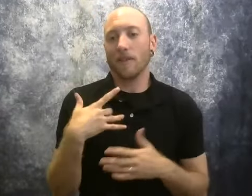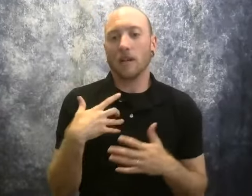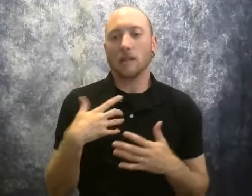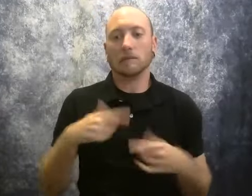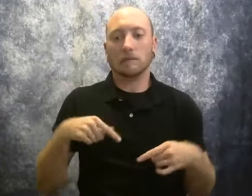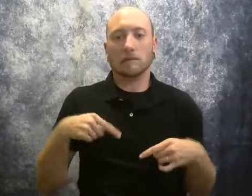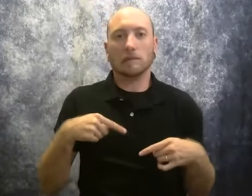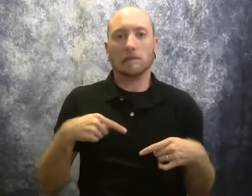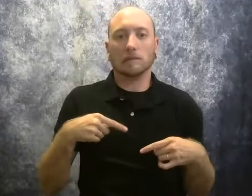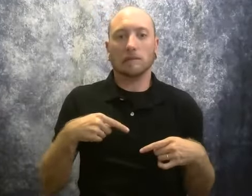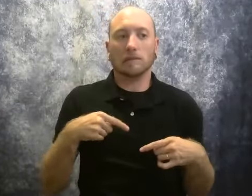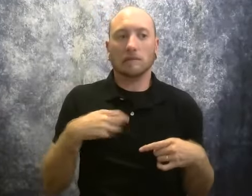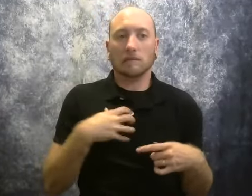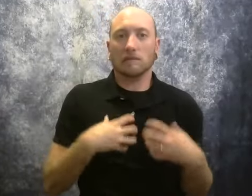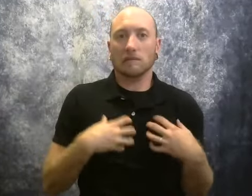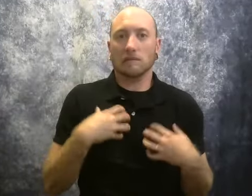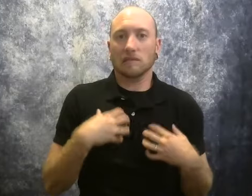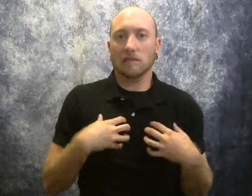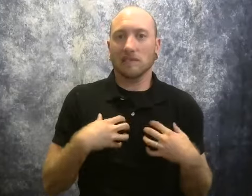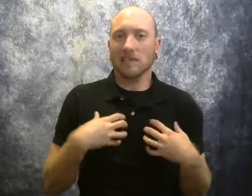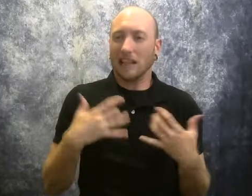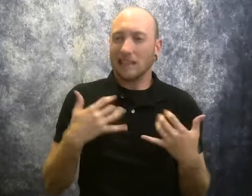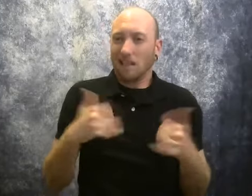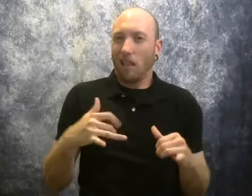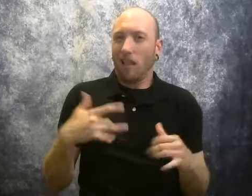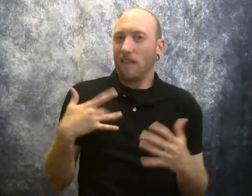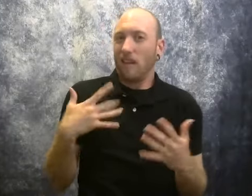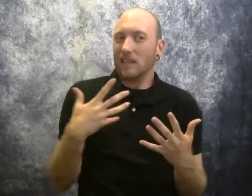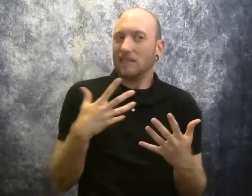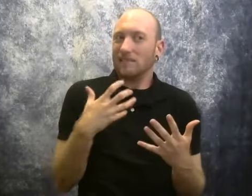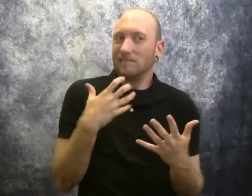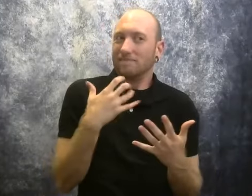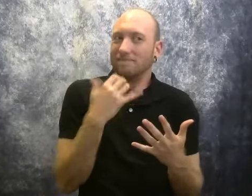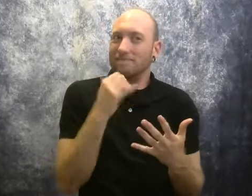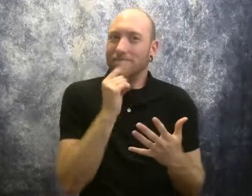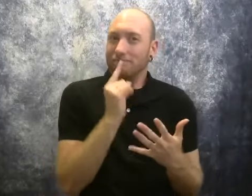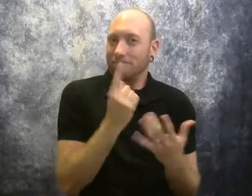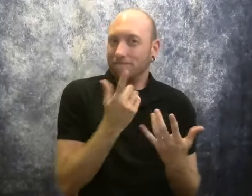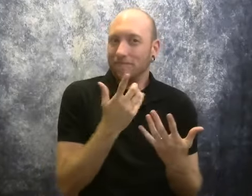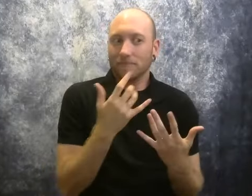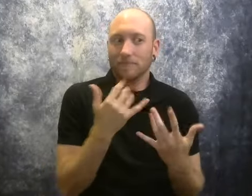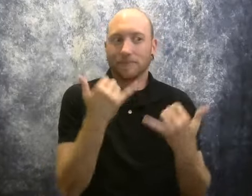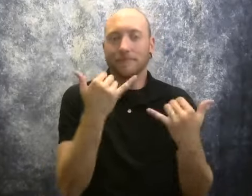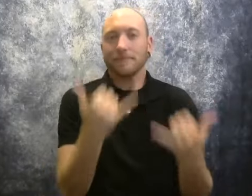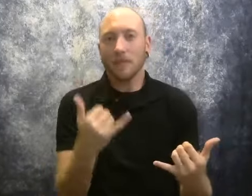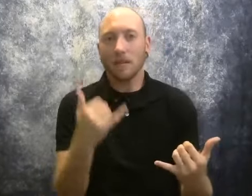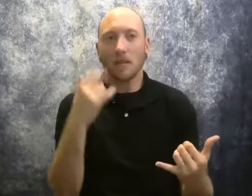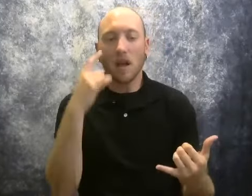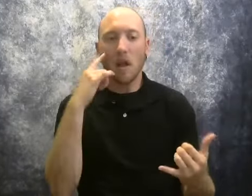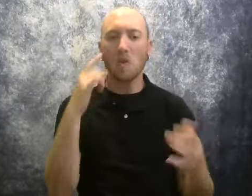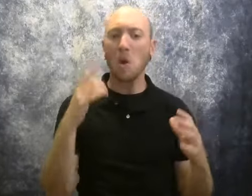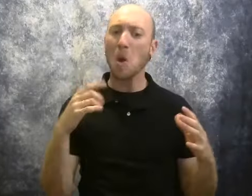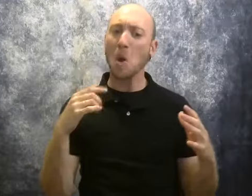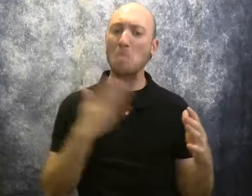I couldn't handle it. I was always feeling on edge, and I had that sense of righteousness about me, or today I suppose you call